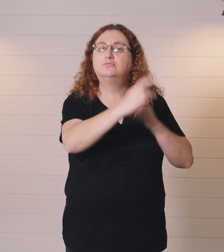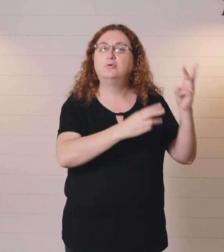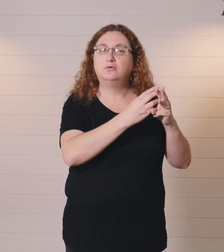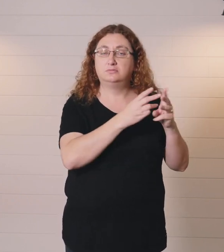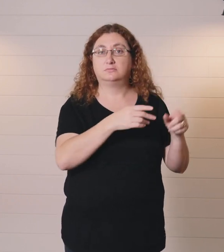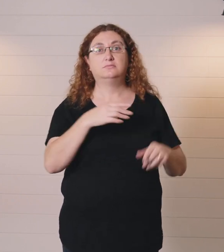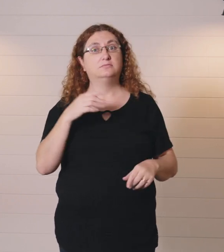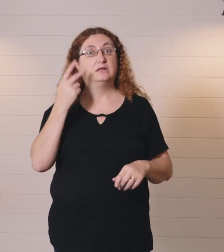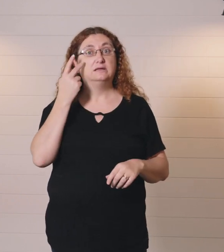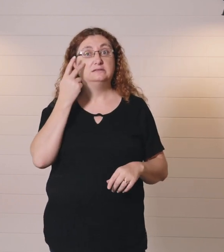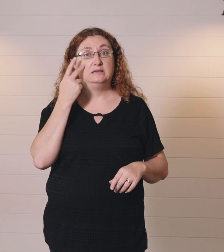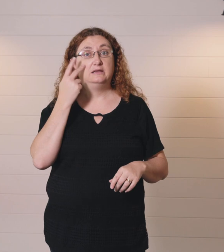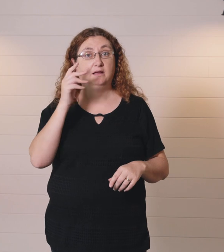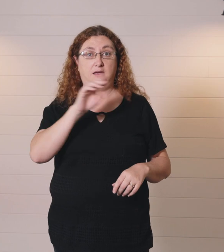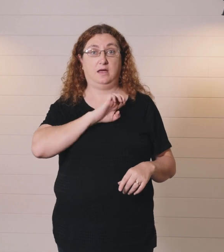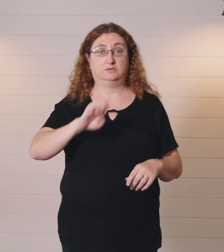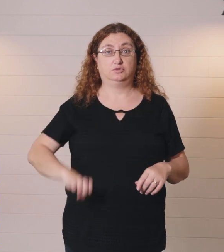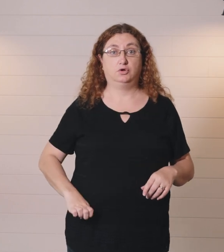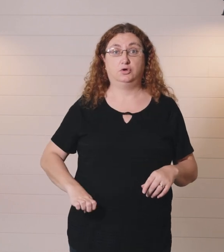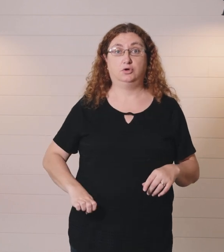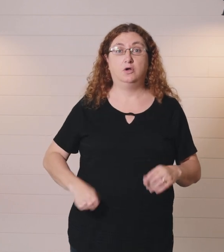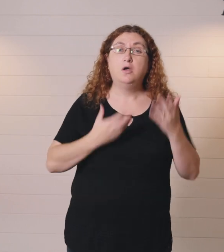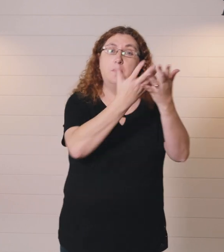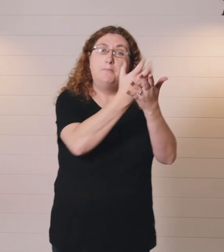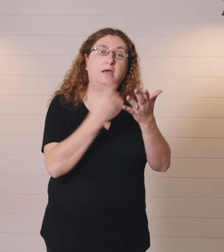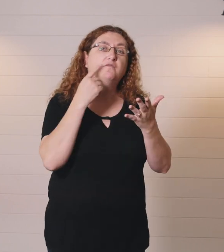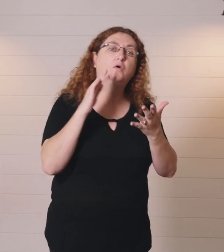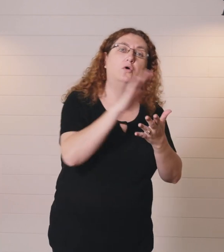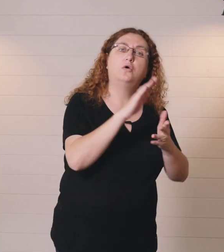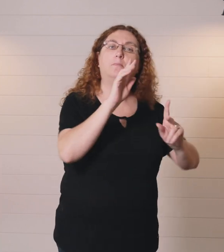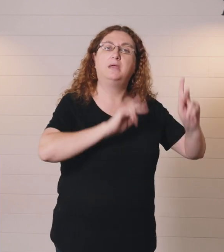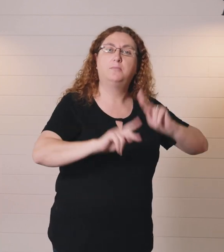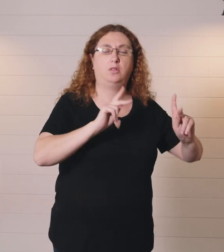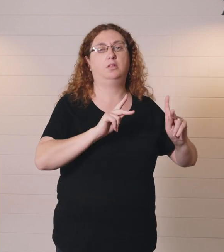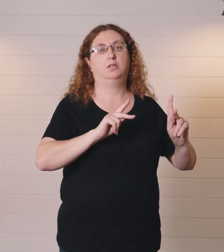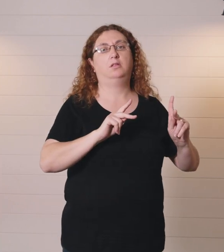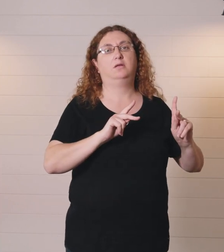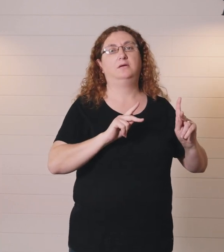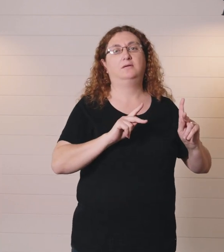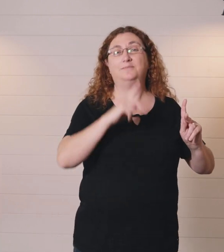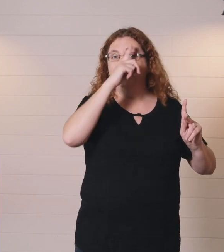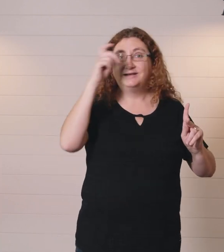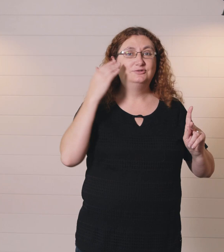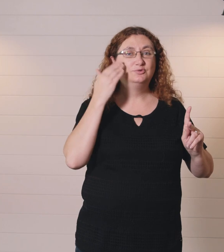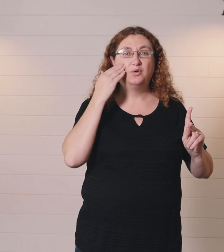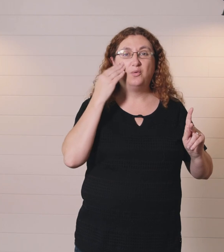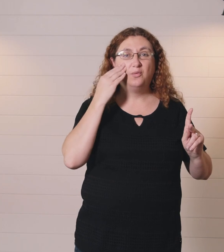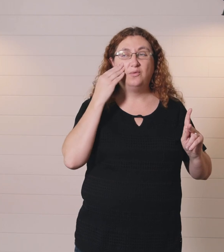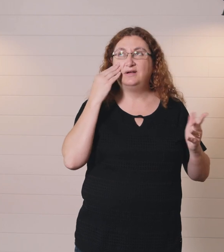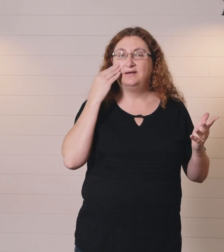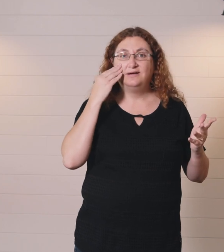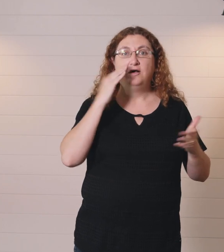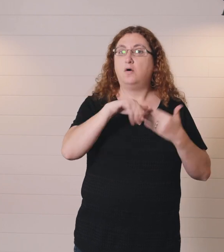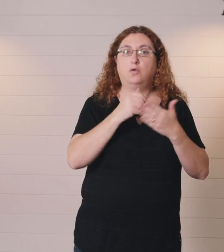See, Esther interceded before the king for those who were going to perish under Haman's edict.